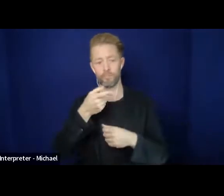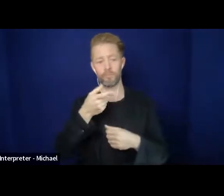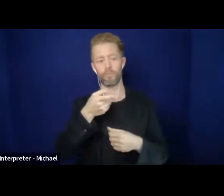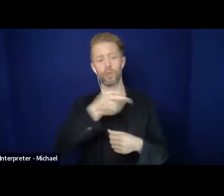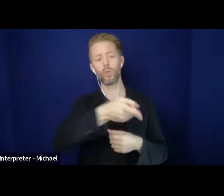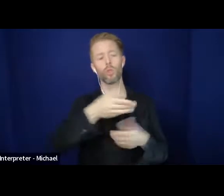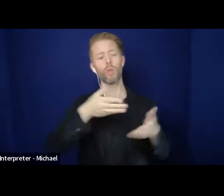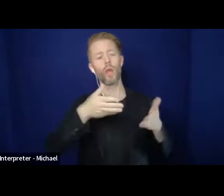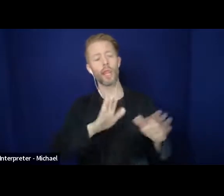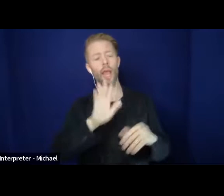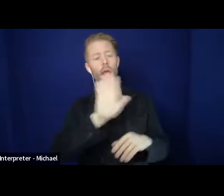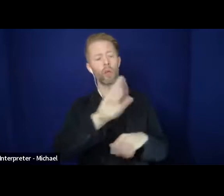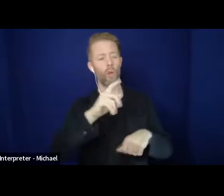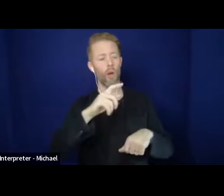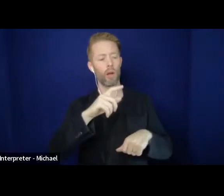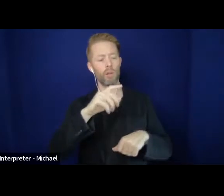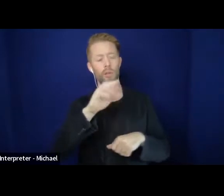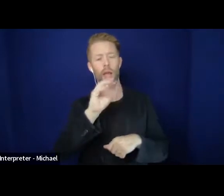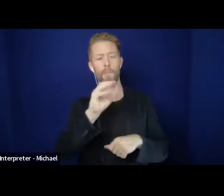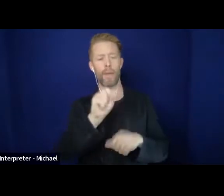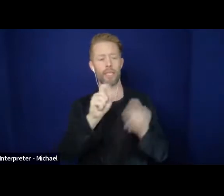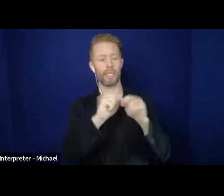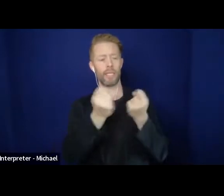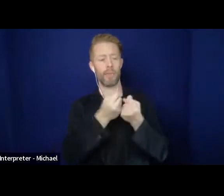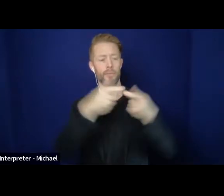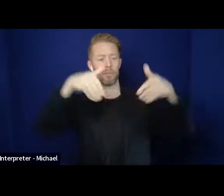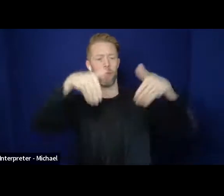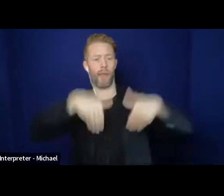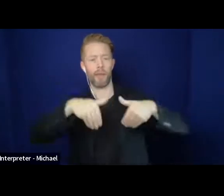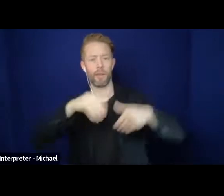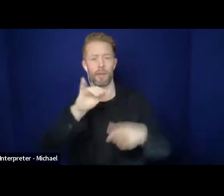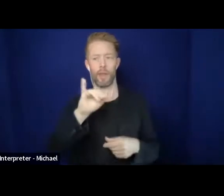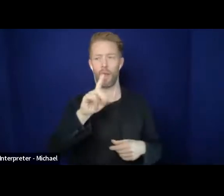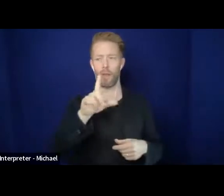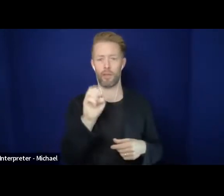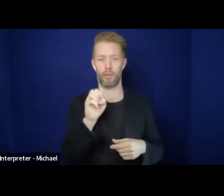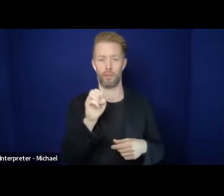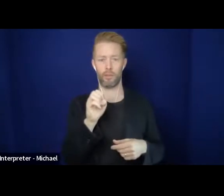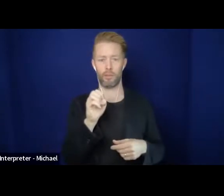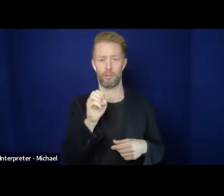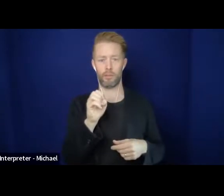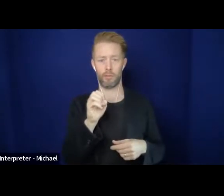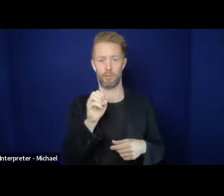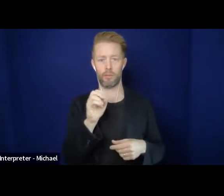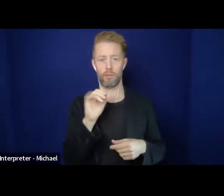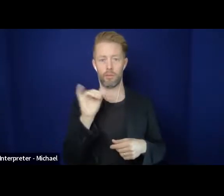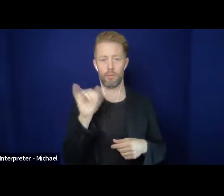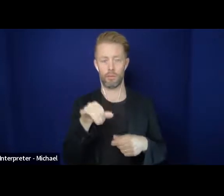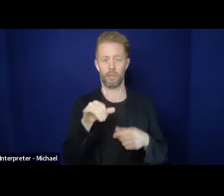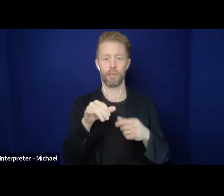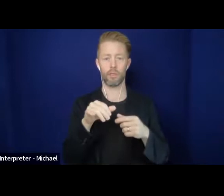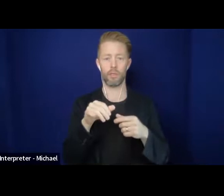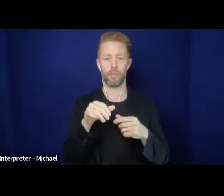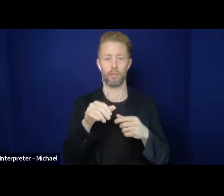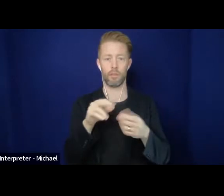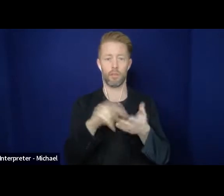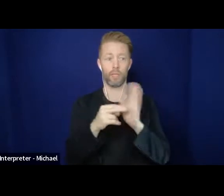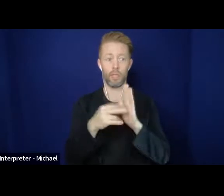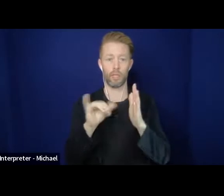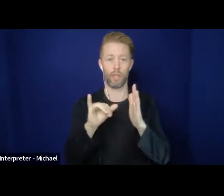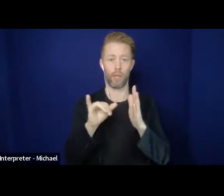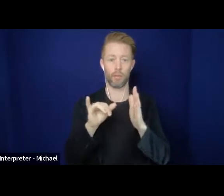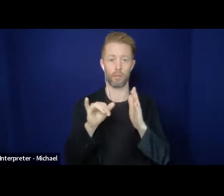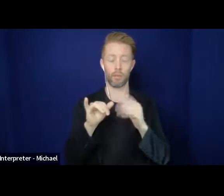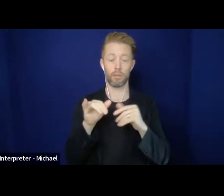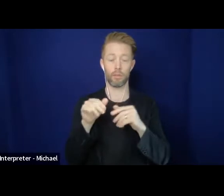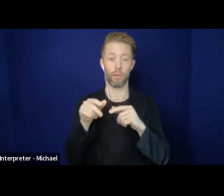Teams uptime go idle. That's basically just the awareness of every so often while you're in the middle of something else that